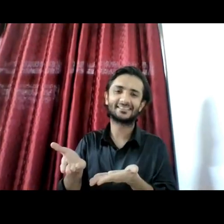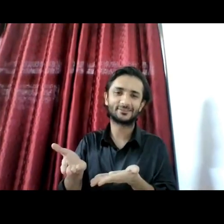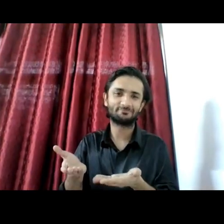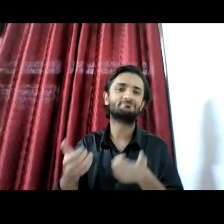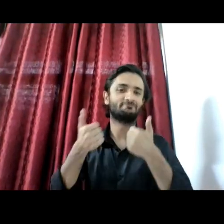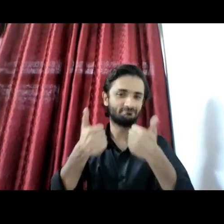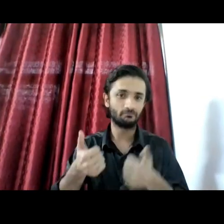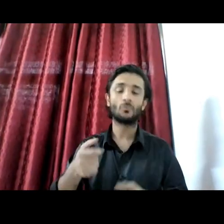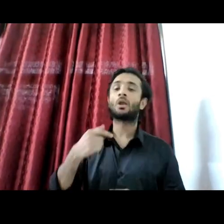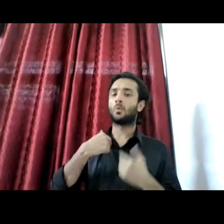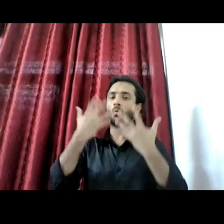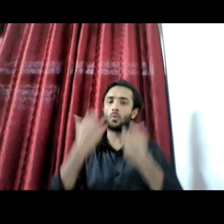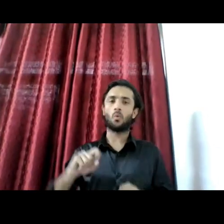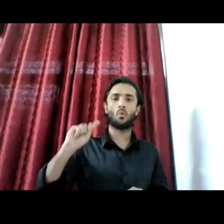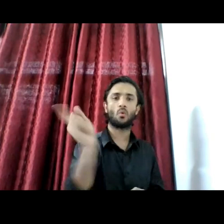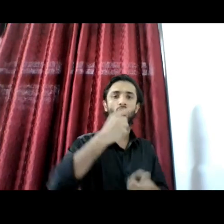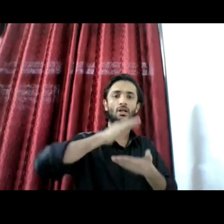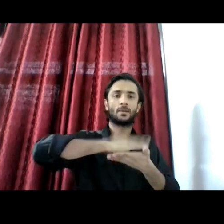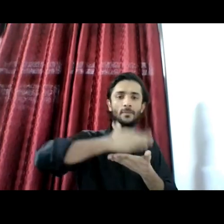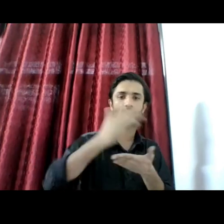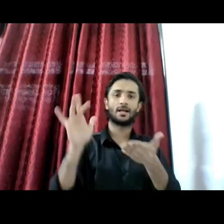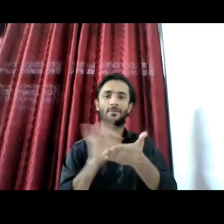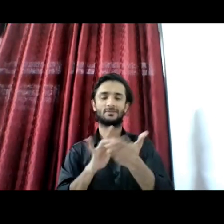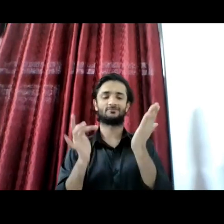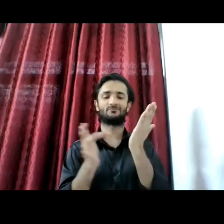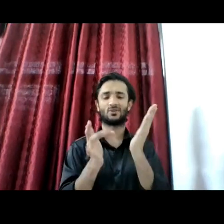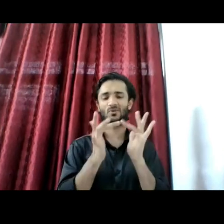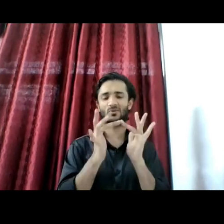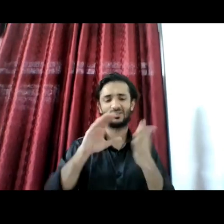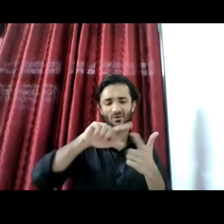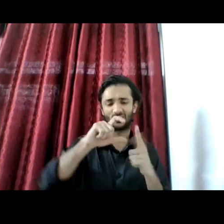can have more early childhood education teachers who are deaf.